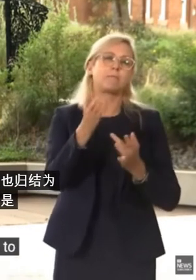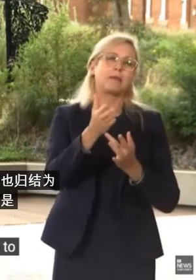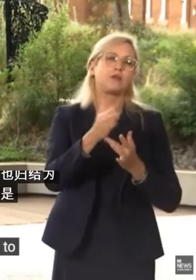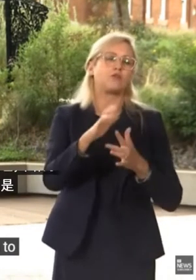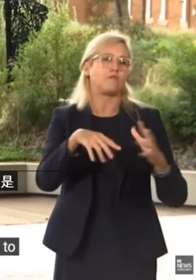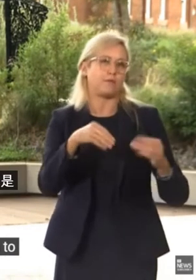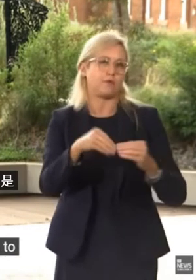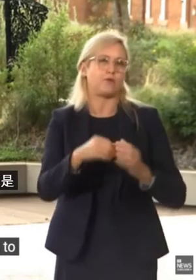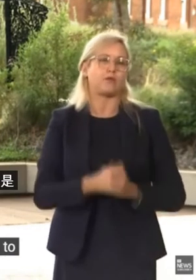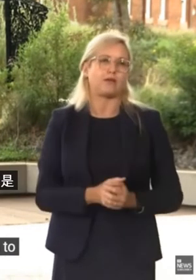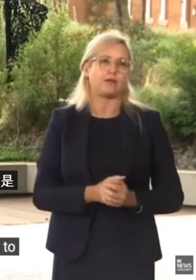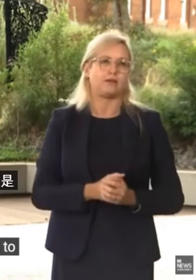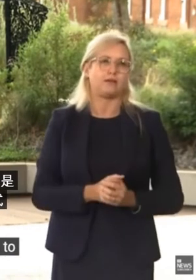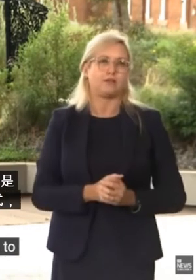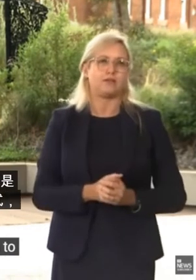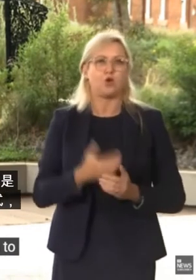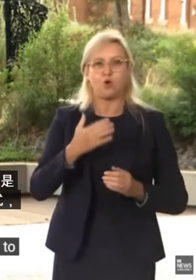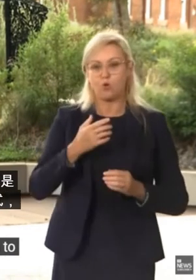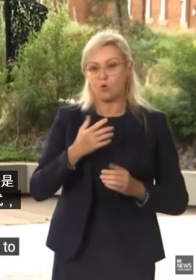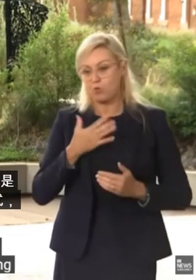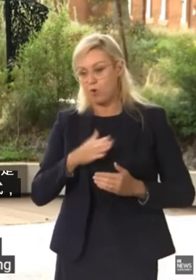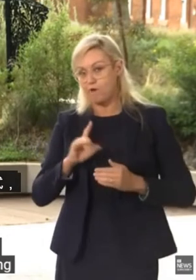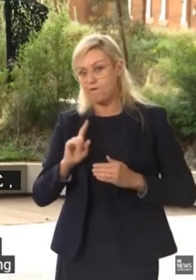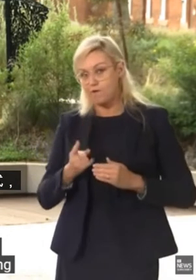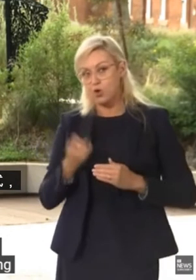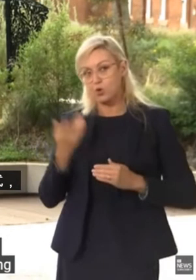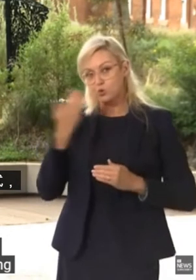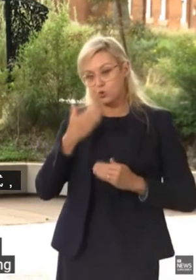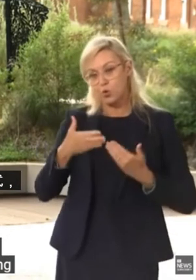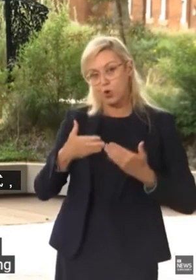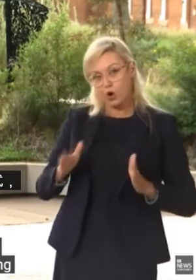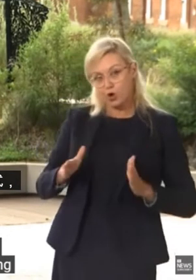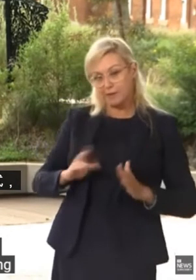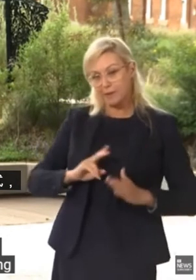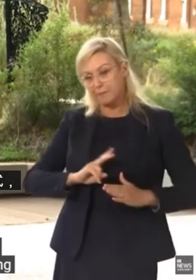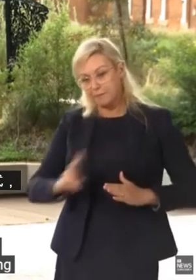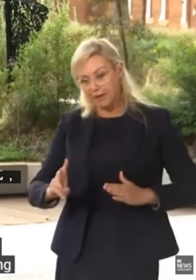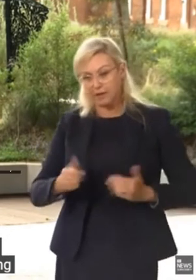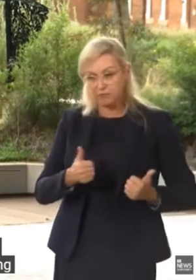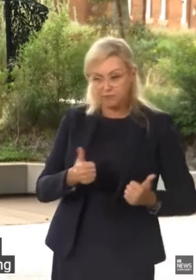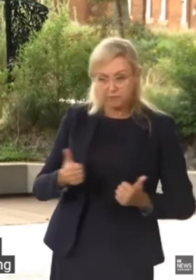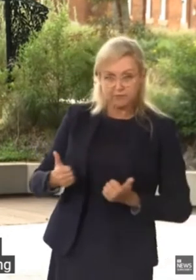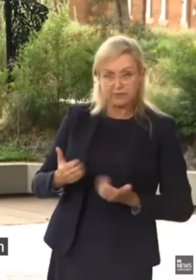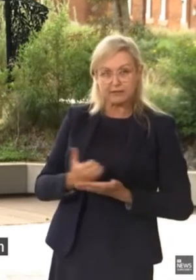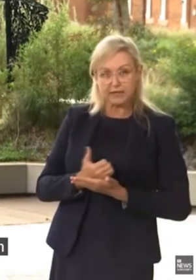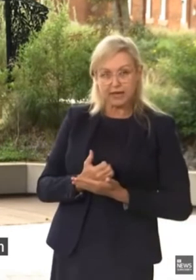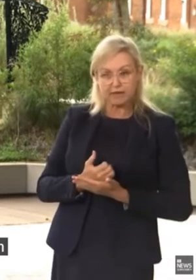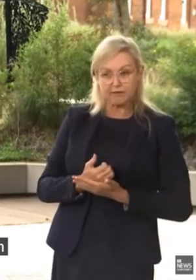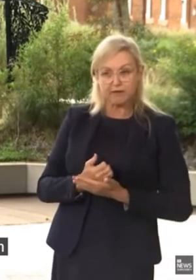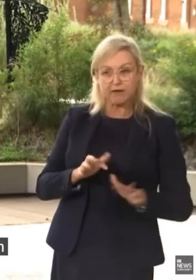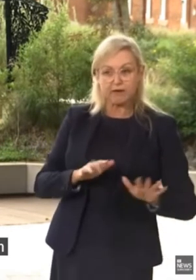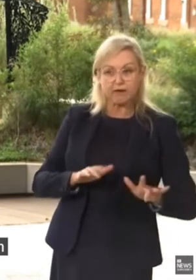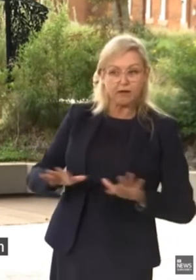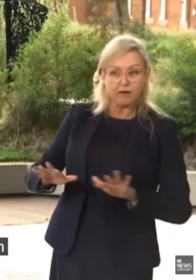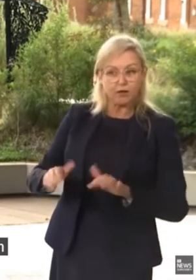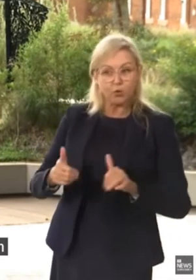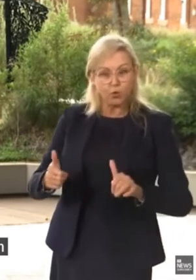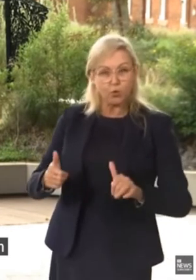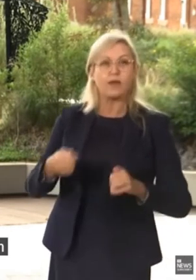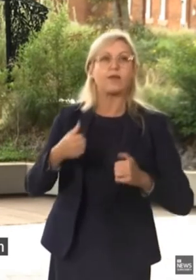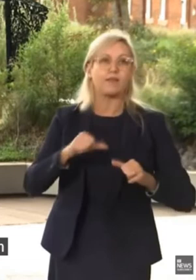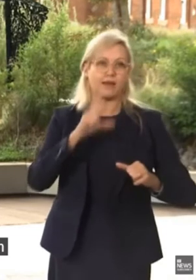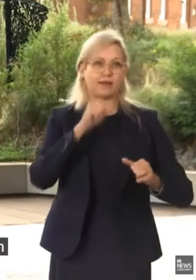our priorities are kids back at school in a safe way, ensuring that we're able to deliver on bringing back that non-urgent